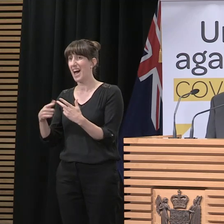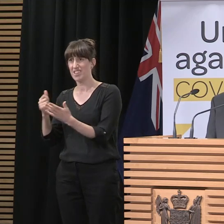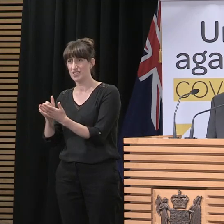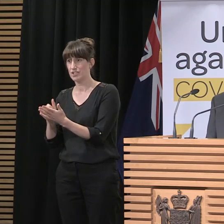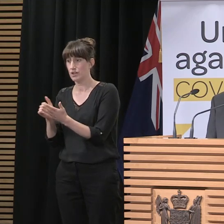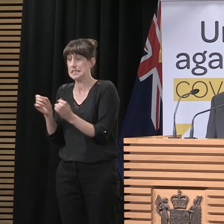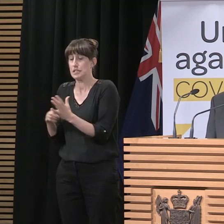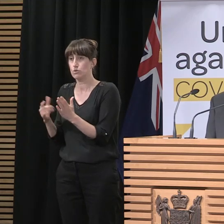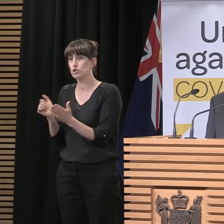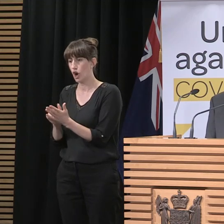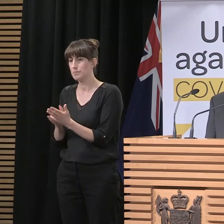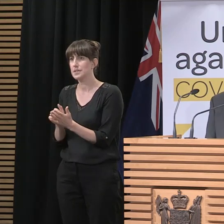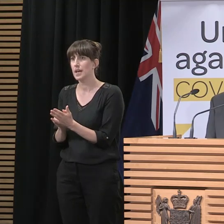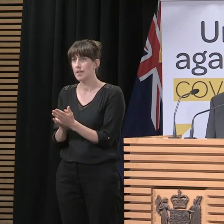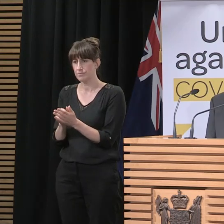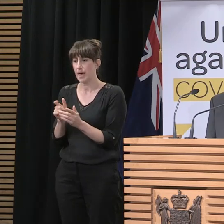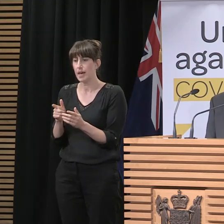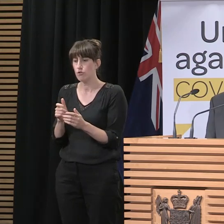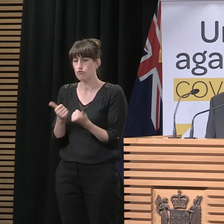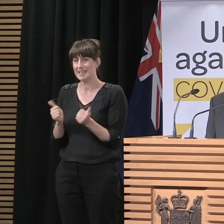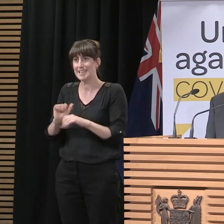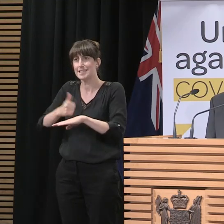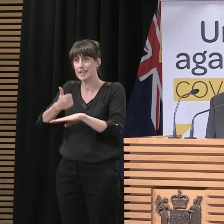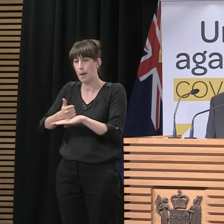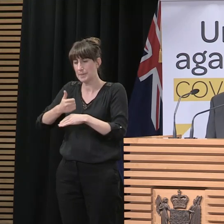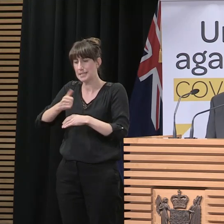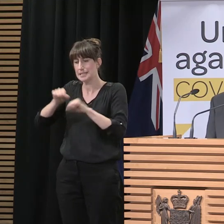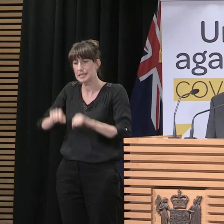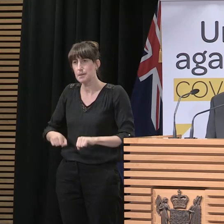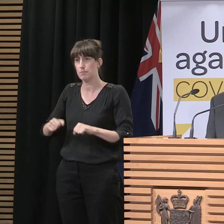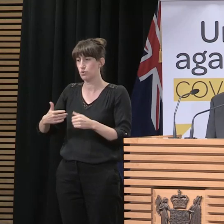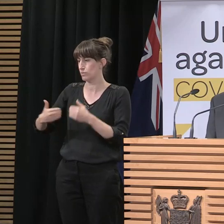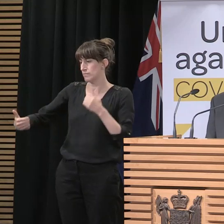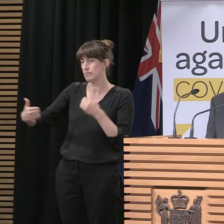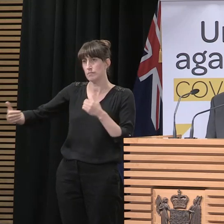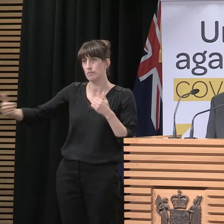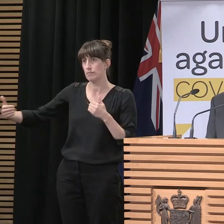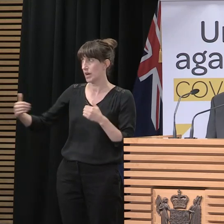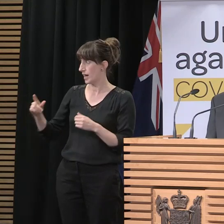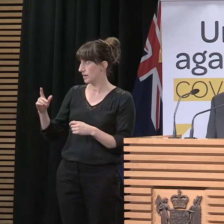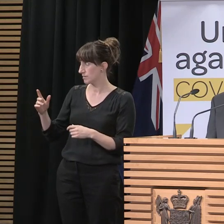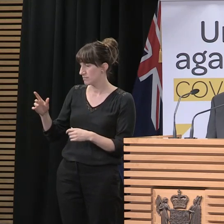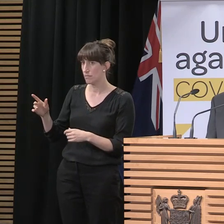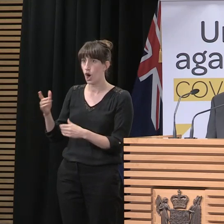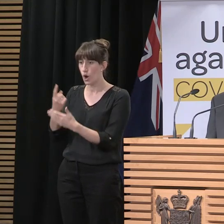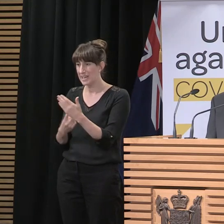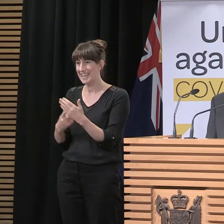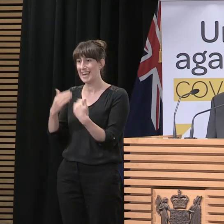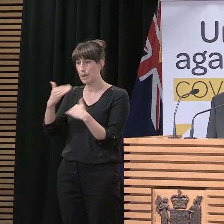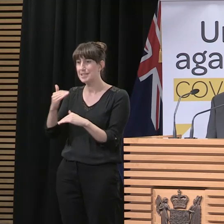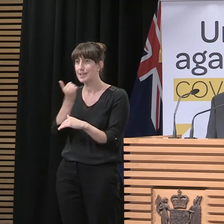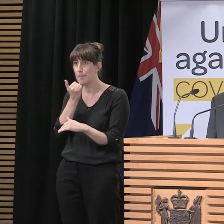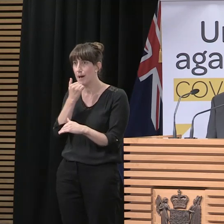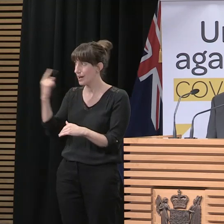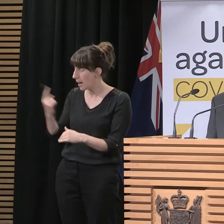to minimise the number of people in store at any one time, which facilitates social distancing that's required. I think everyone should take care, maintain that